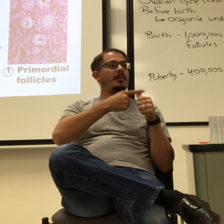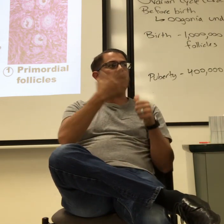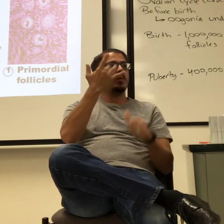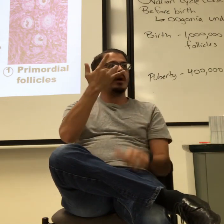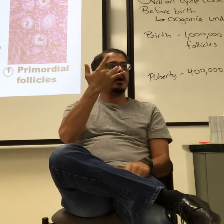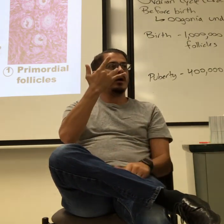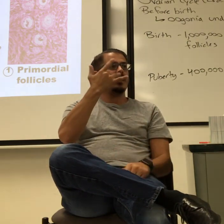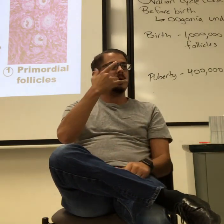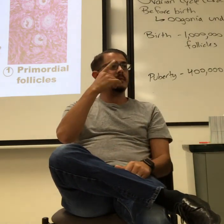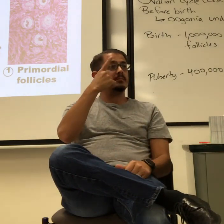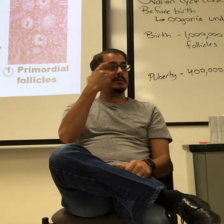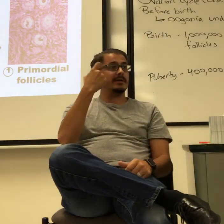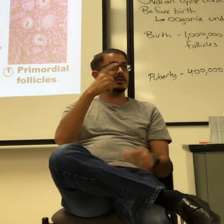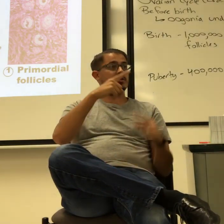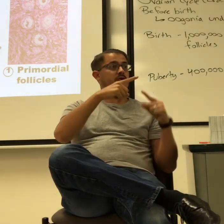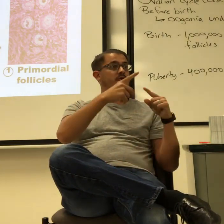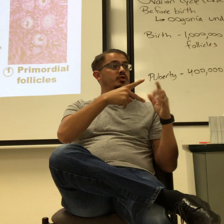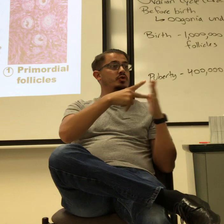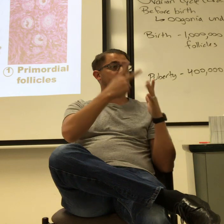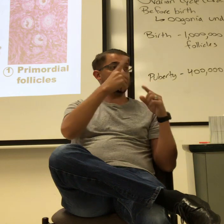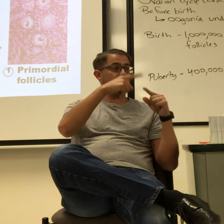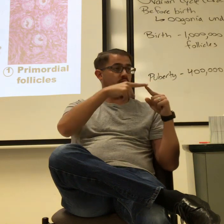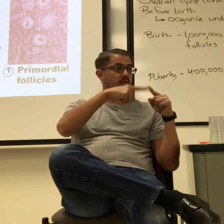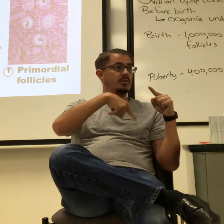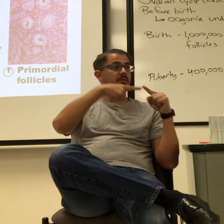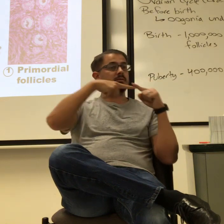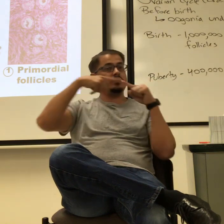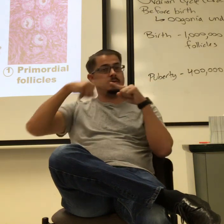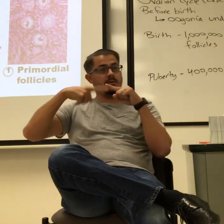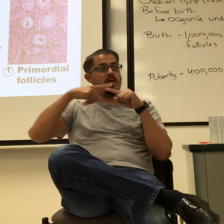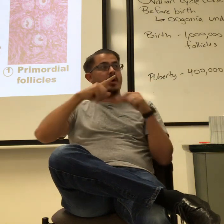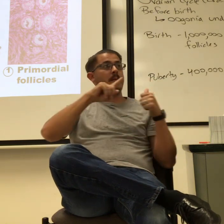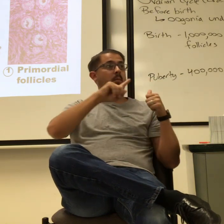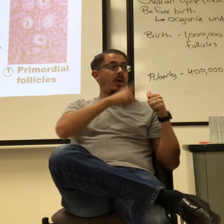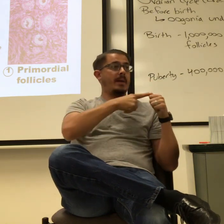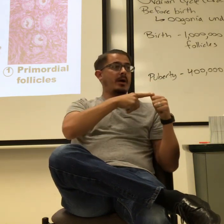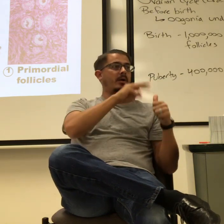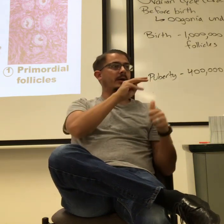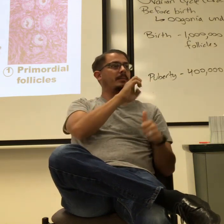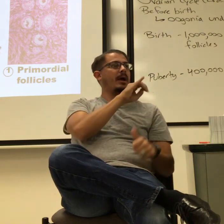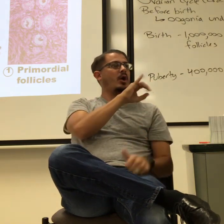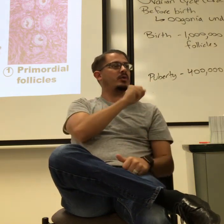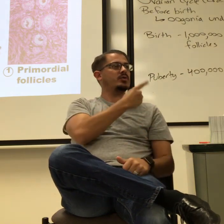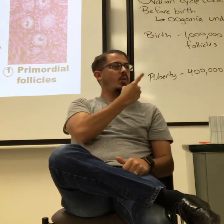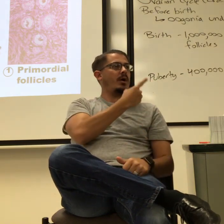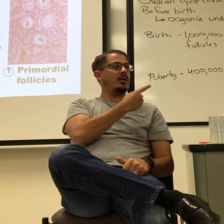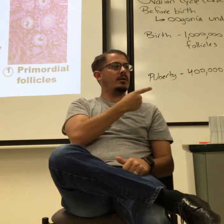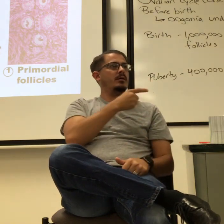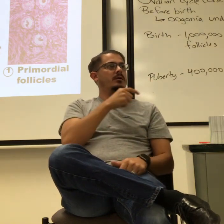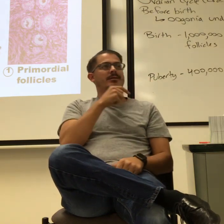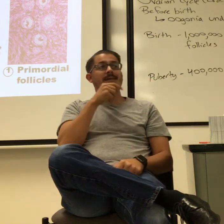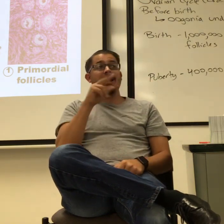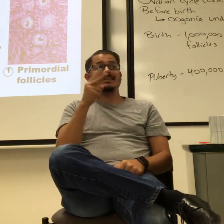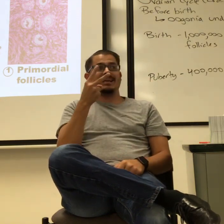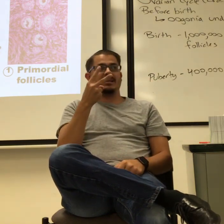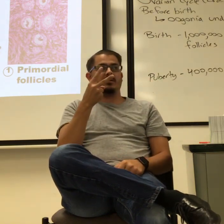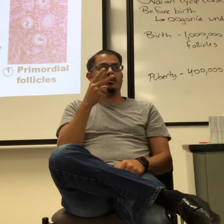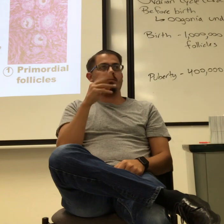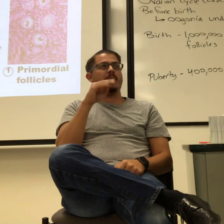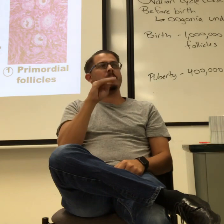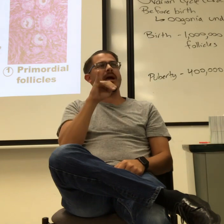there? 2. So you call it primary when we're in meiosis 1. We will call it secondary when we get to meiosis